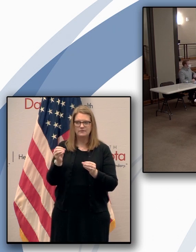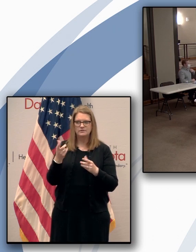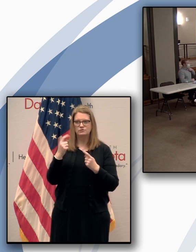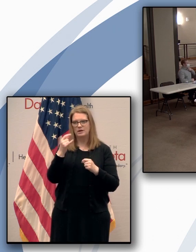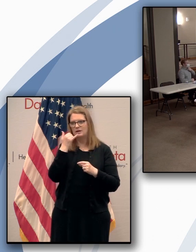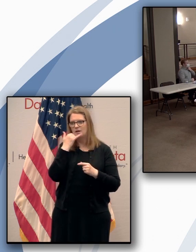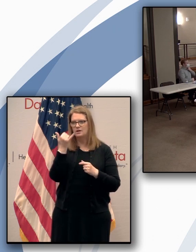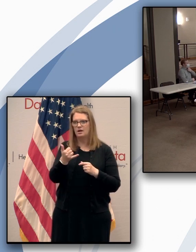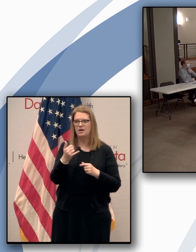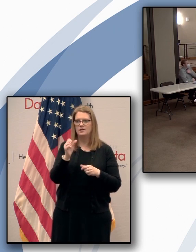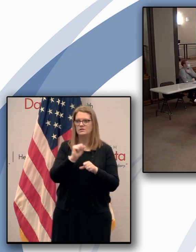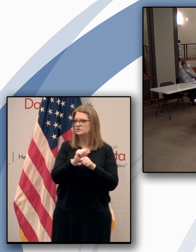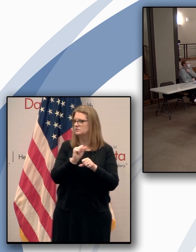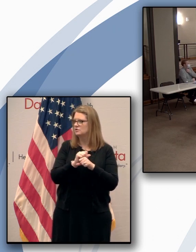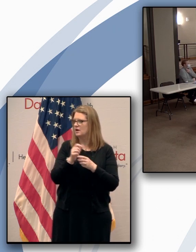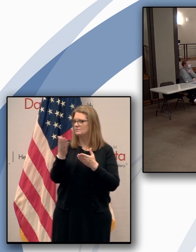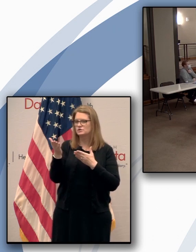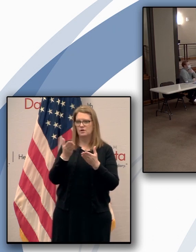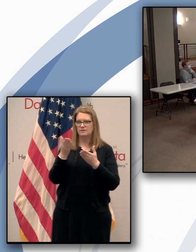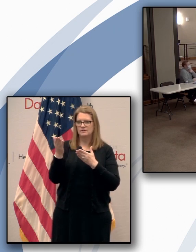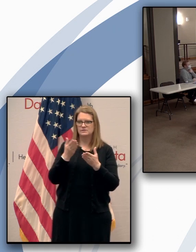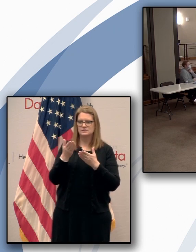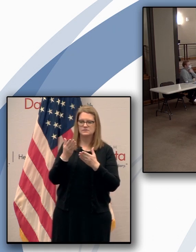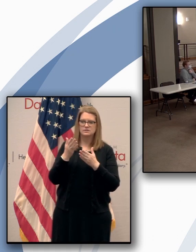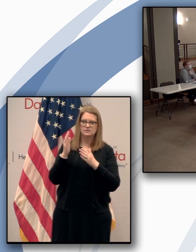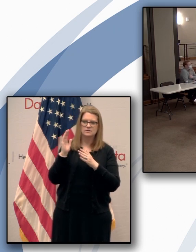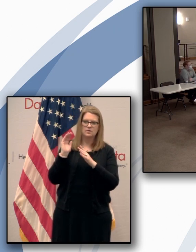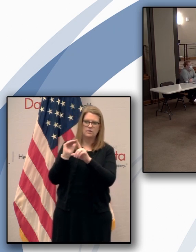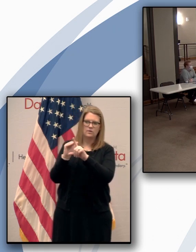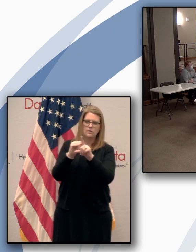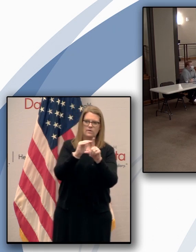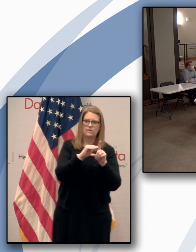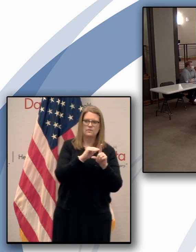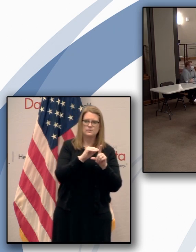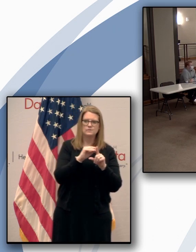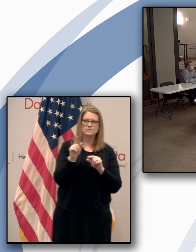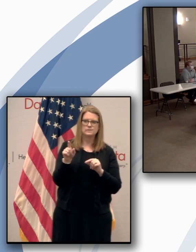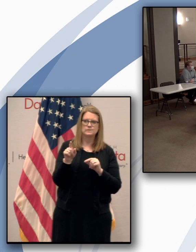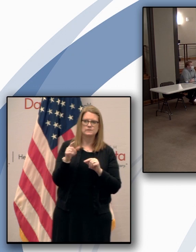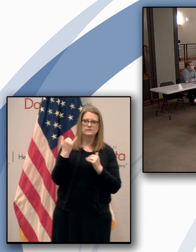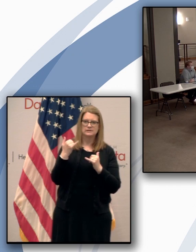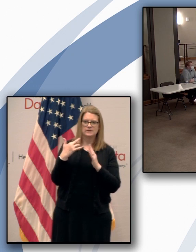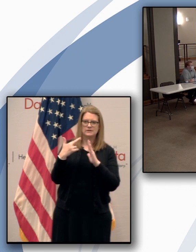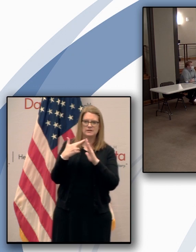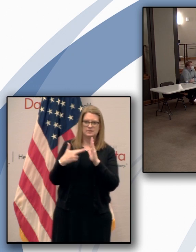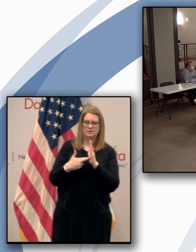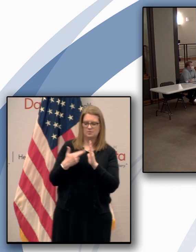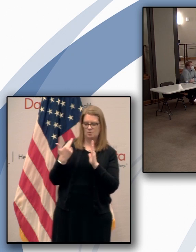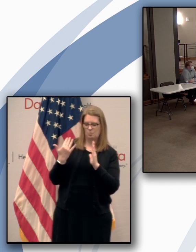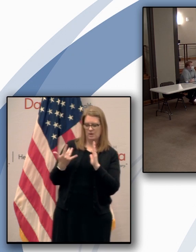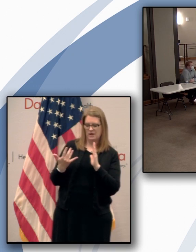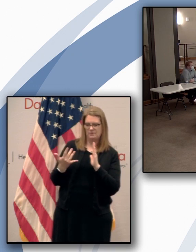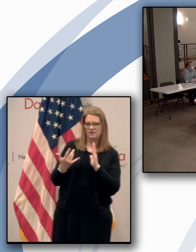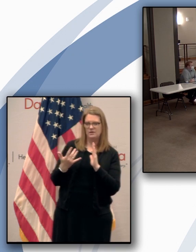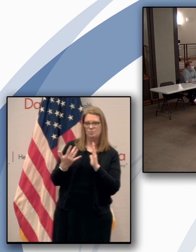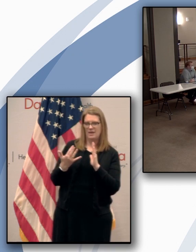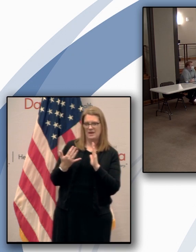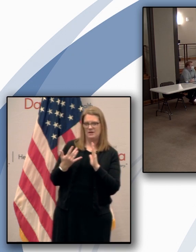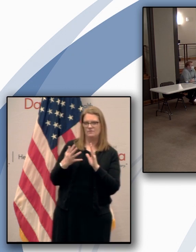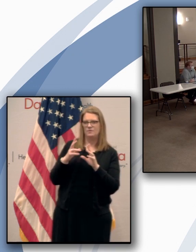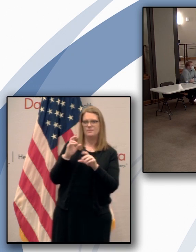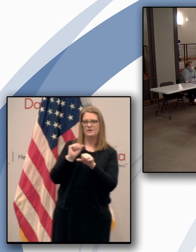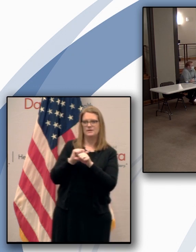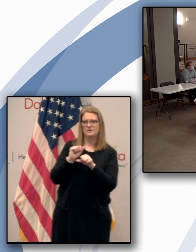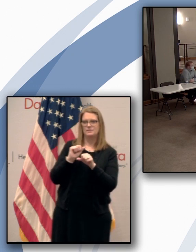job service offices across the state. One of them finally told him, because of these guidelines that you guys are waiting on for the Department